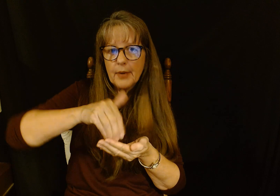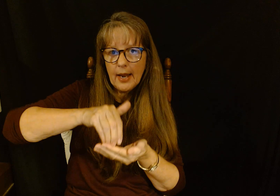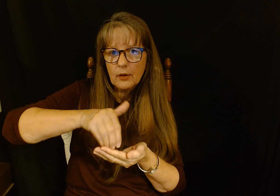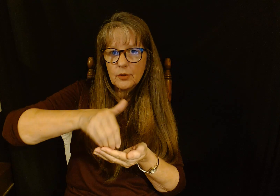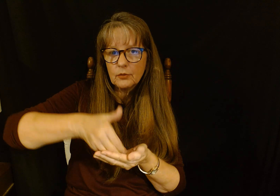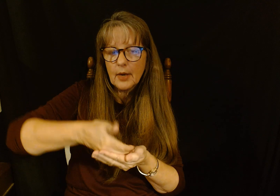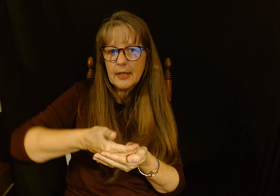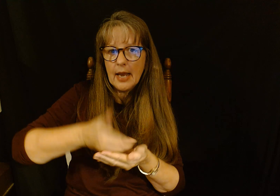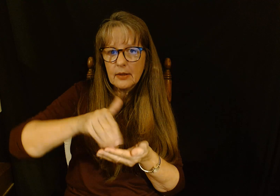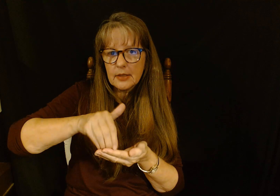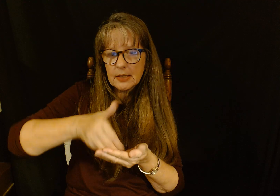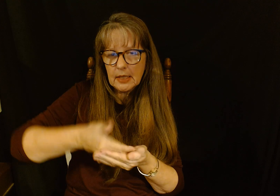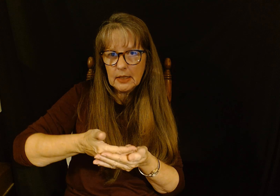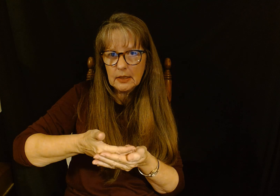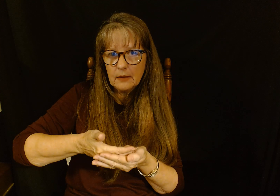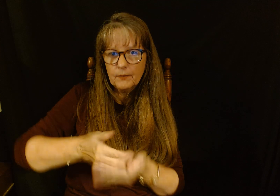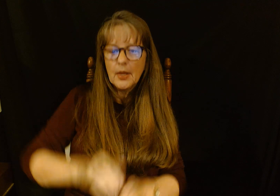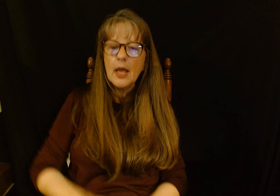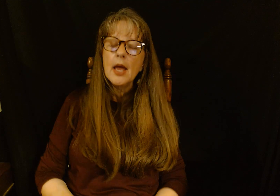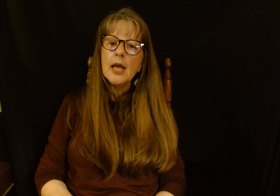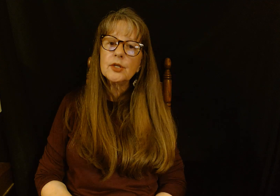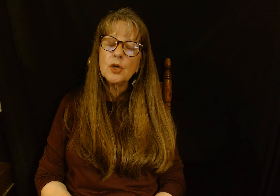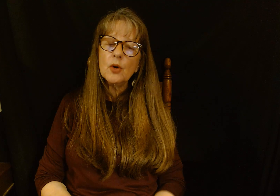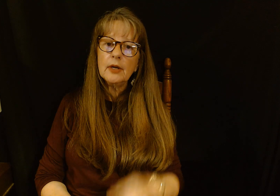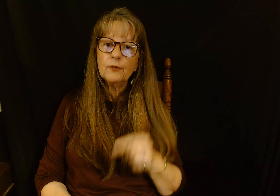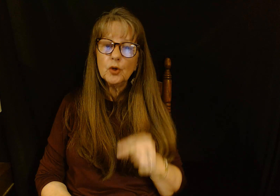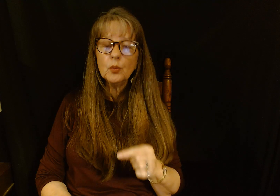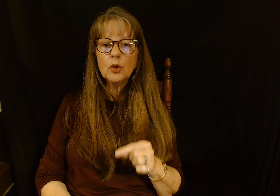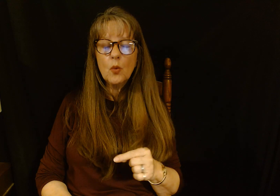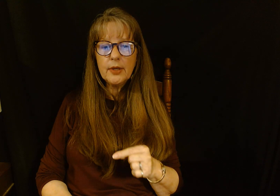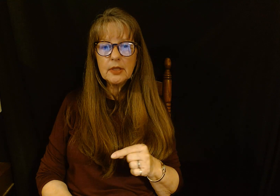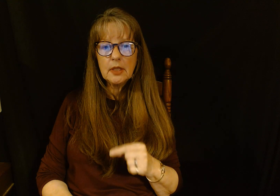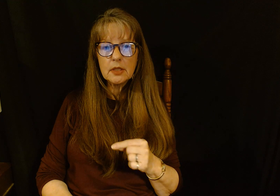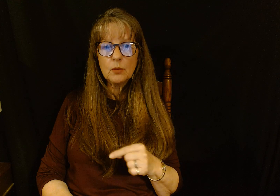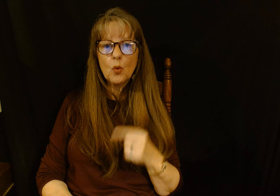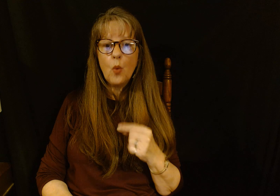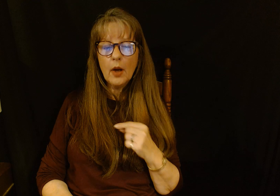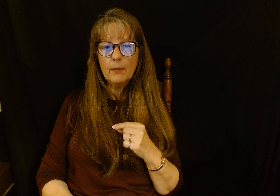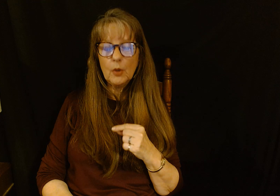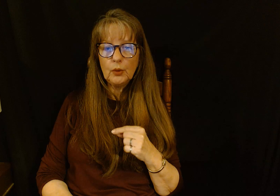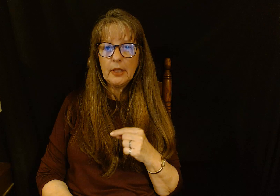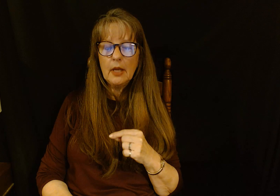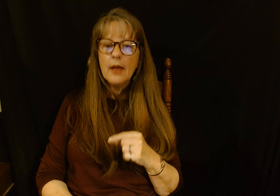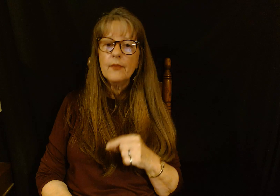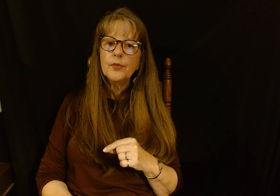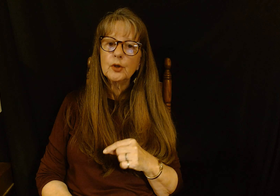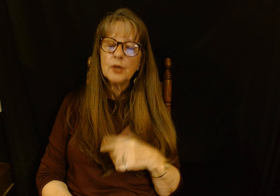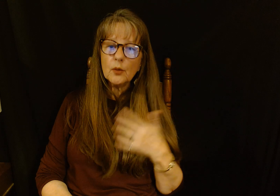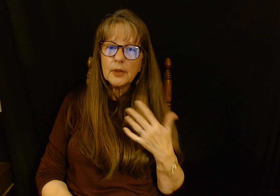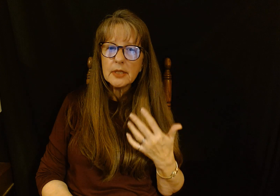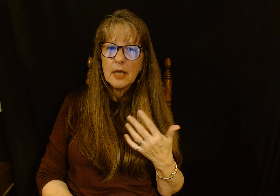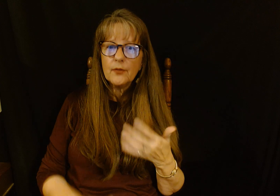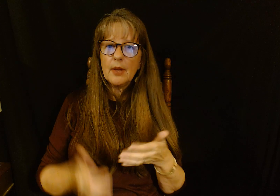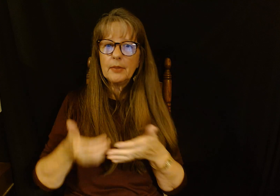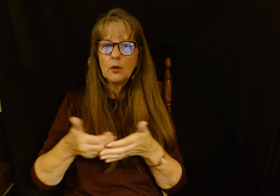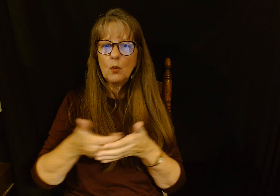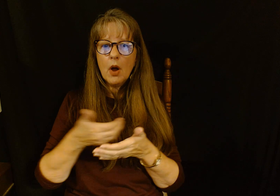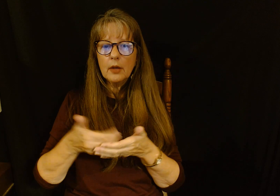out, right out of the skin. And so if you were going to get some guacamole, there's not really a sign for that, but you could